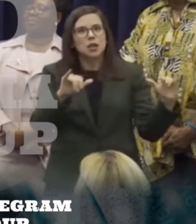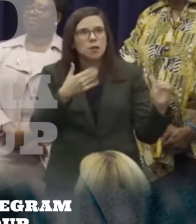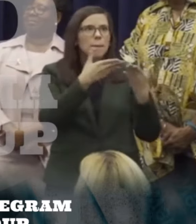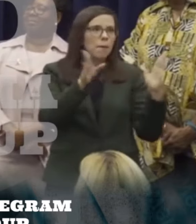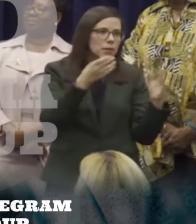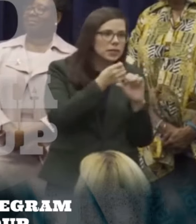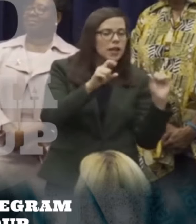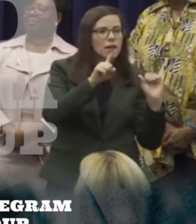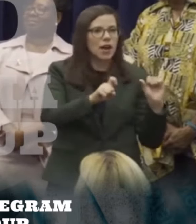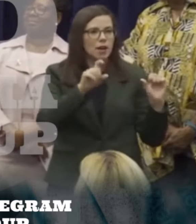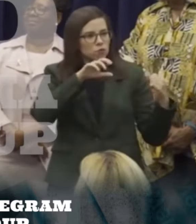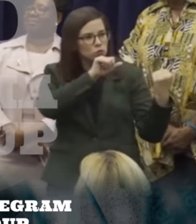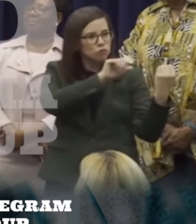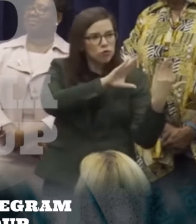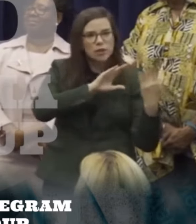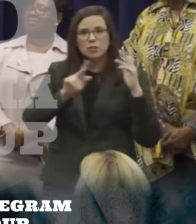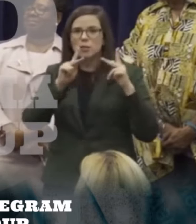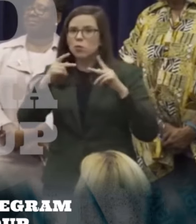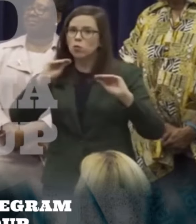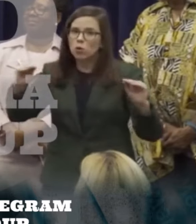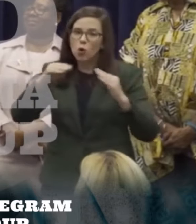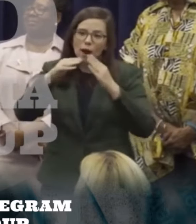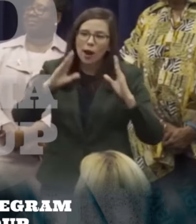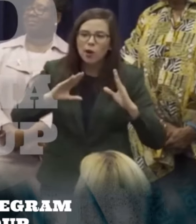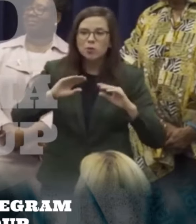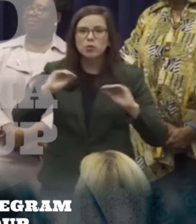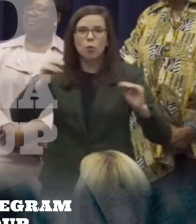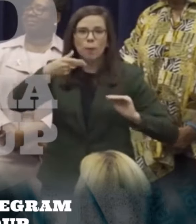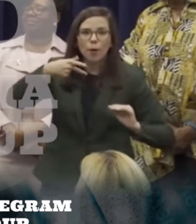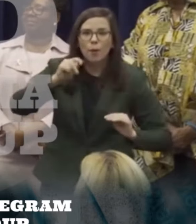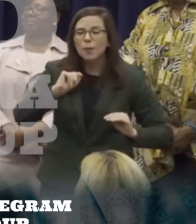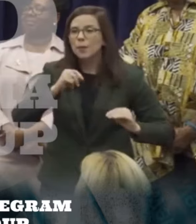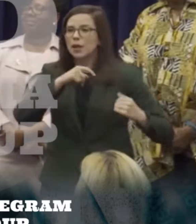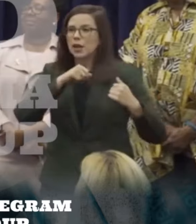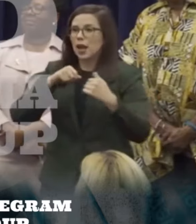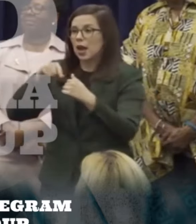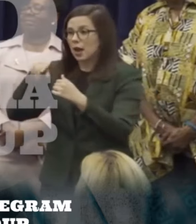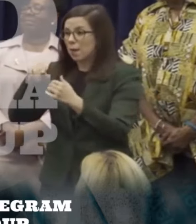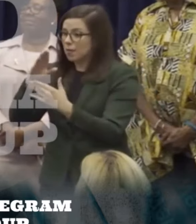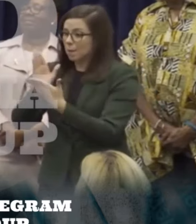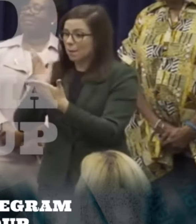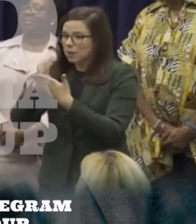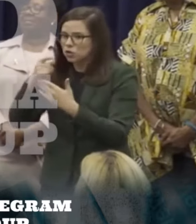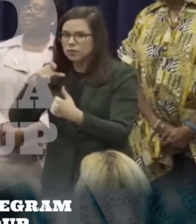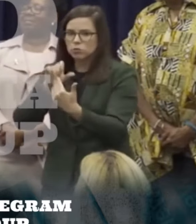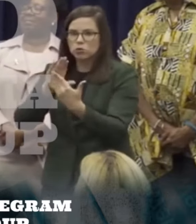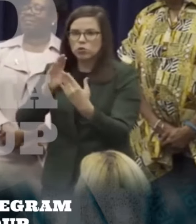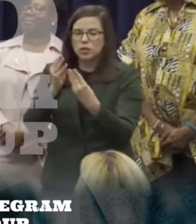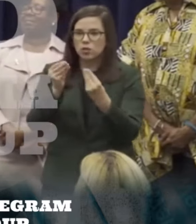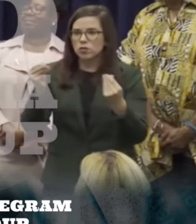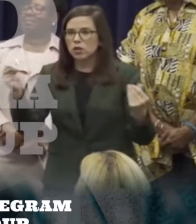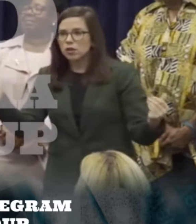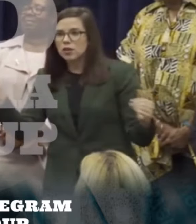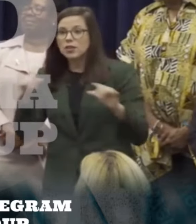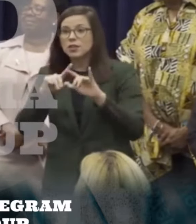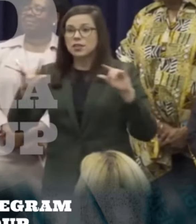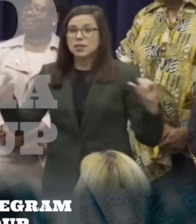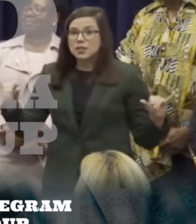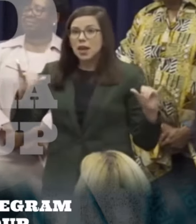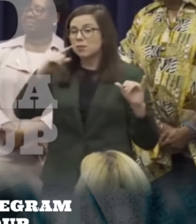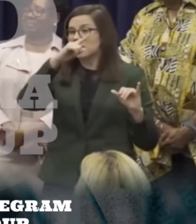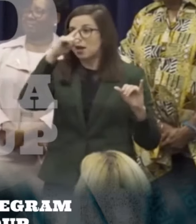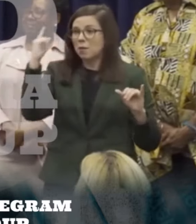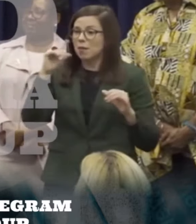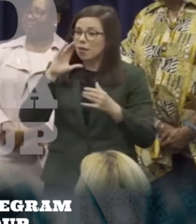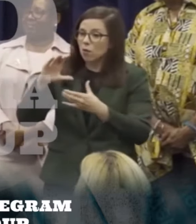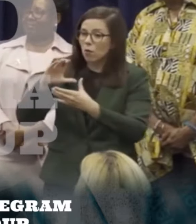have to address. We still have the unhoused that we have to address. I still have a budget that I have to address. And I'm doing all of that with a black wife raising three black children on